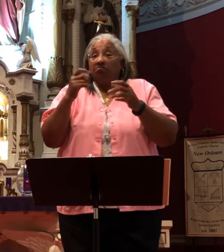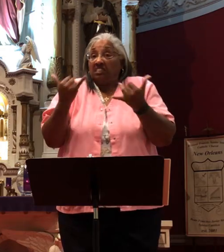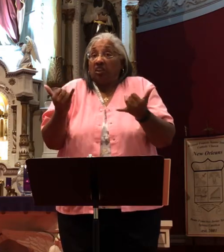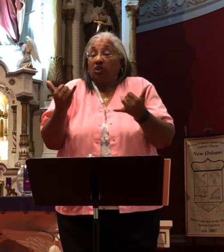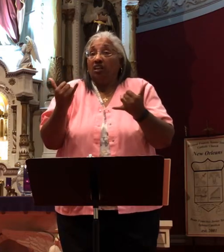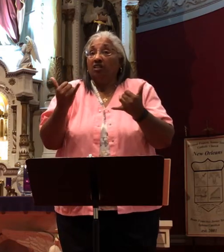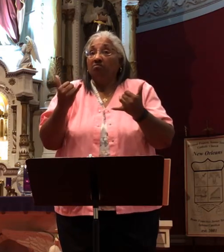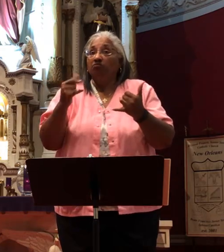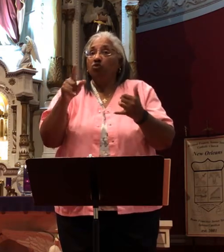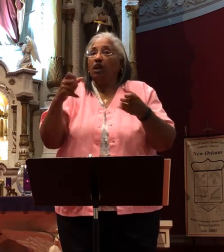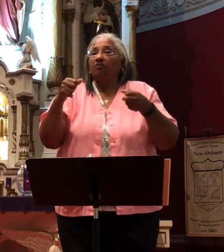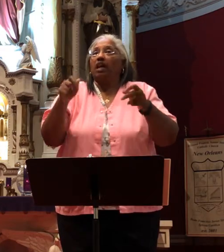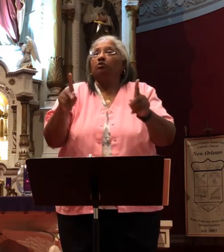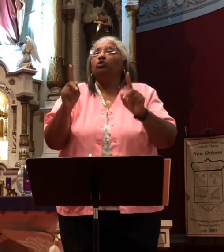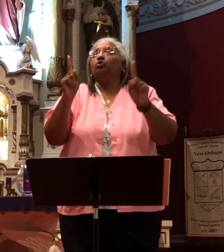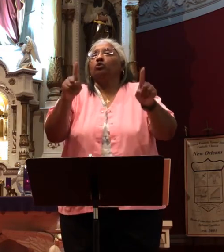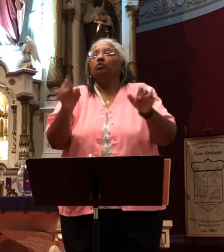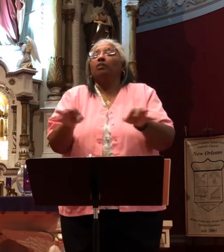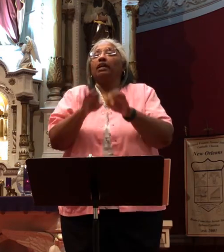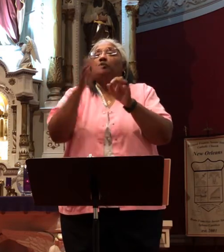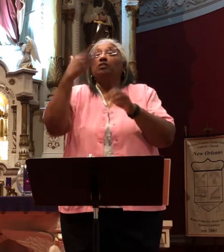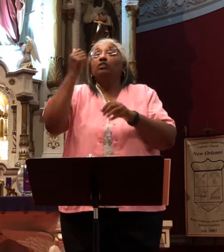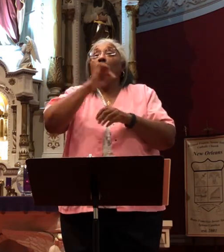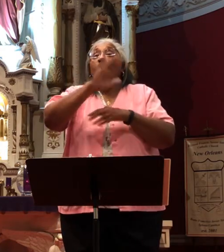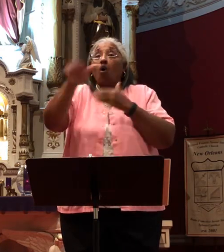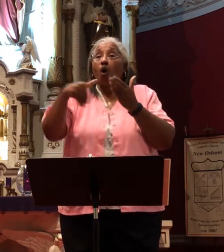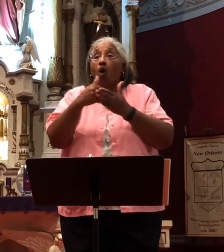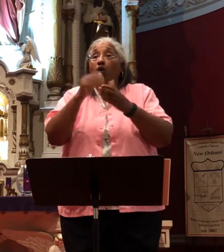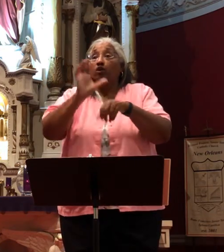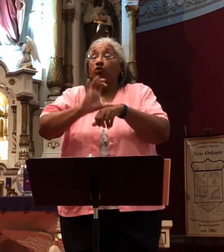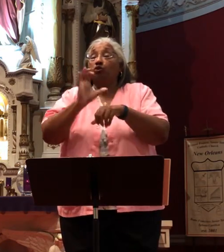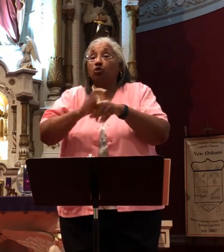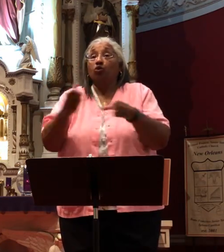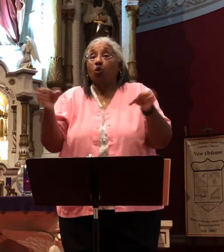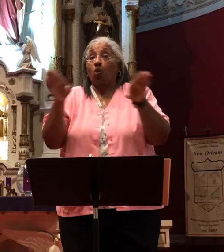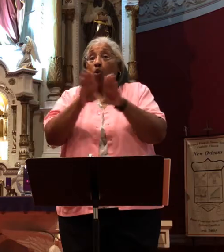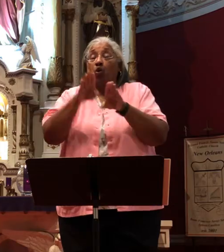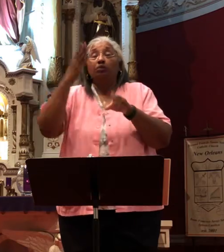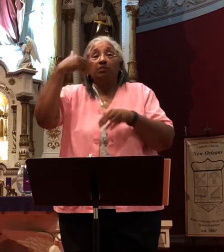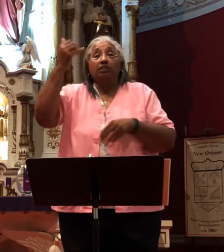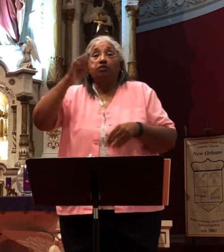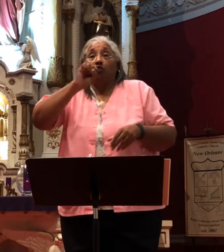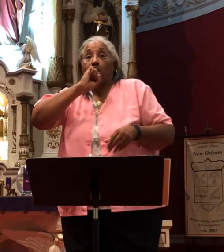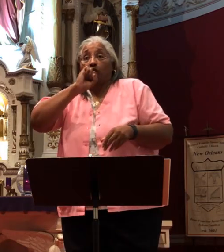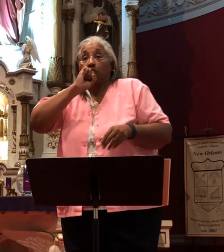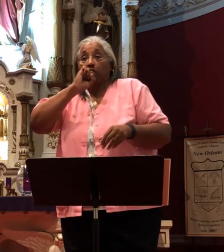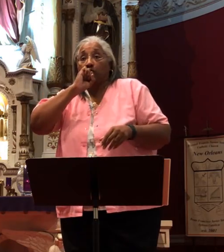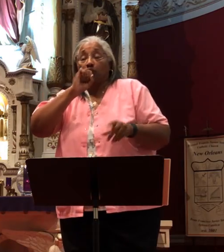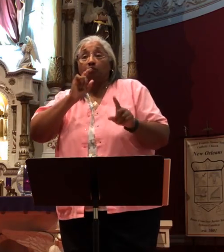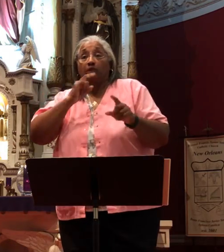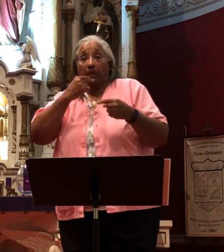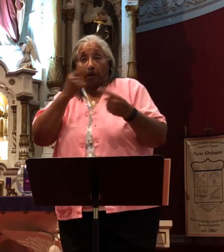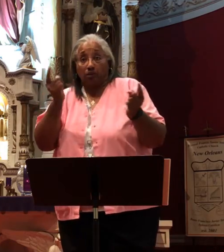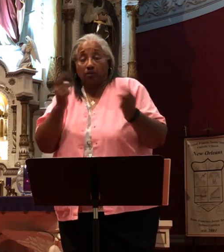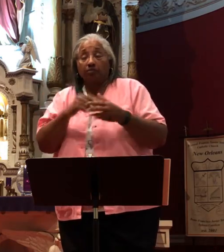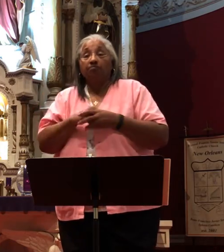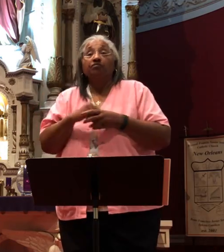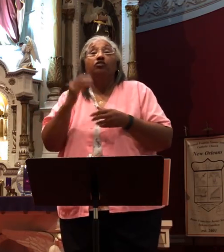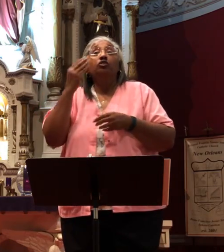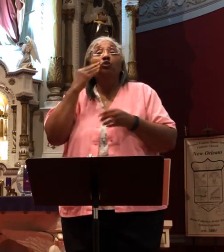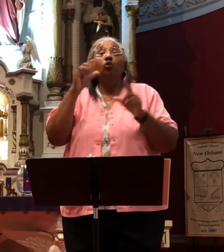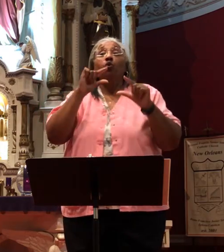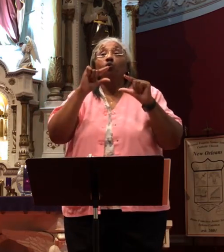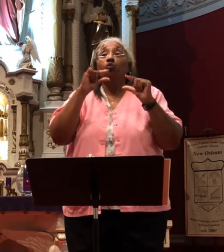weekend, that all the churches are closed by order of the Archbishop, and as you know, groups are